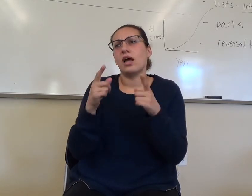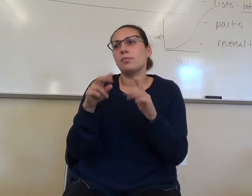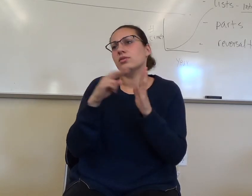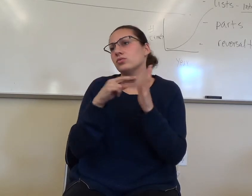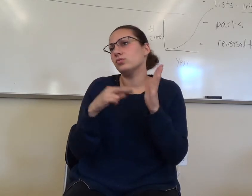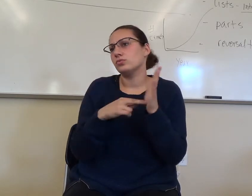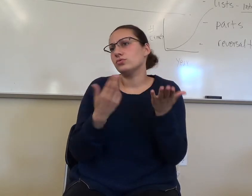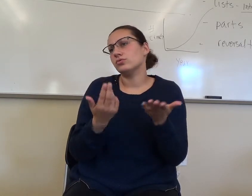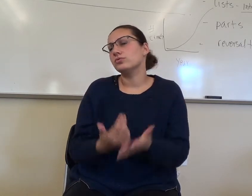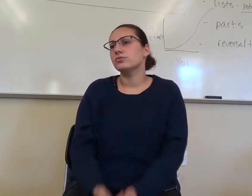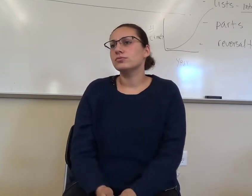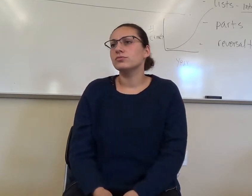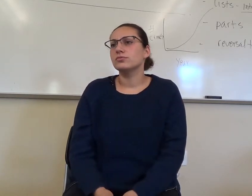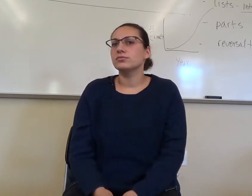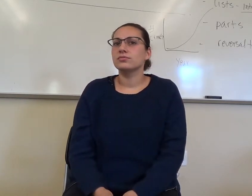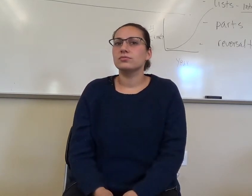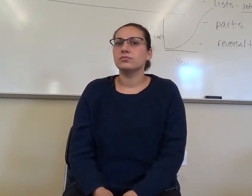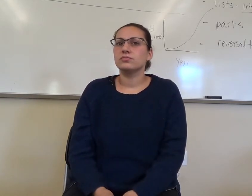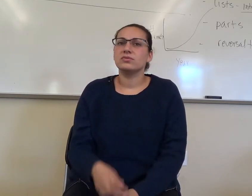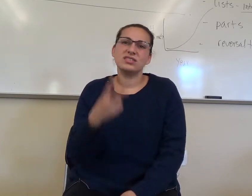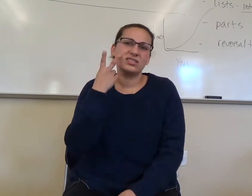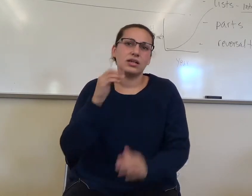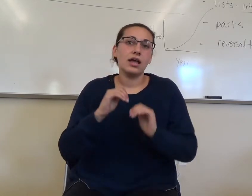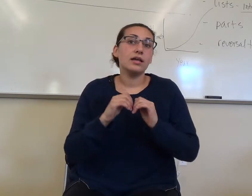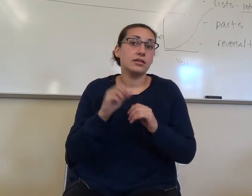is and how it's changed. Yes, Sandra.